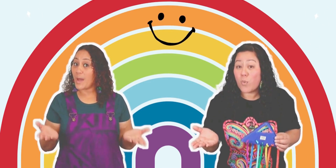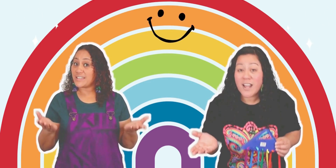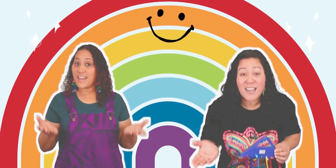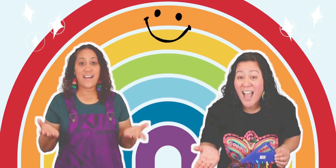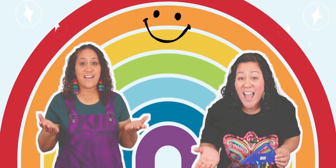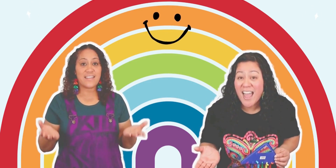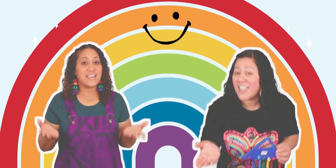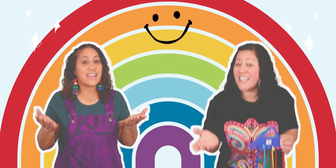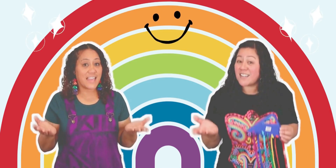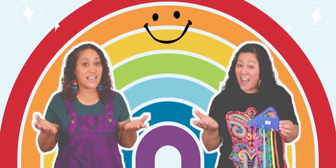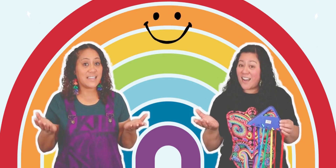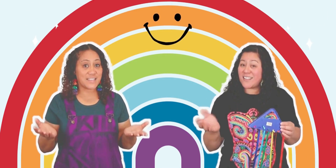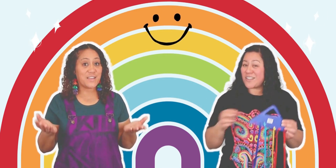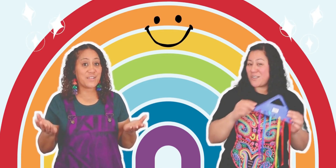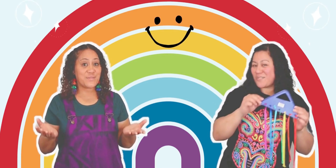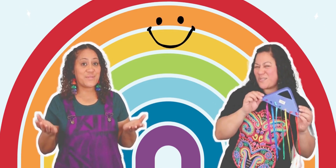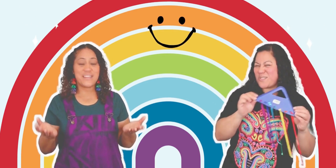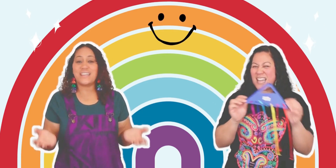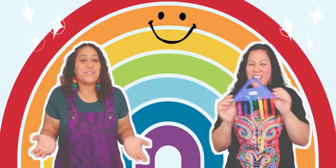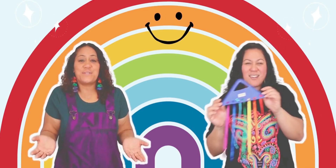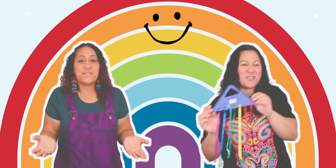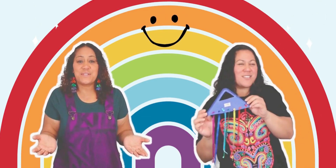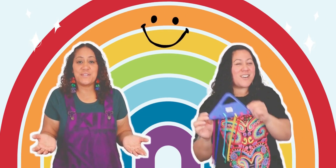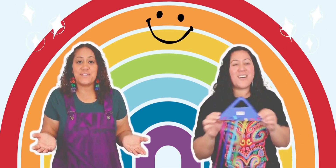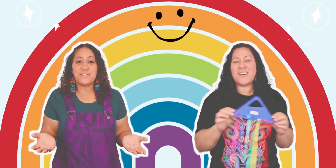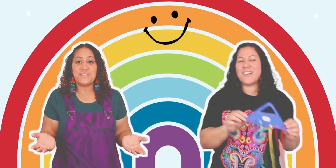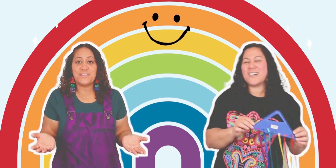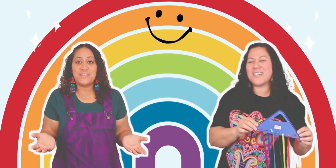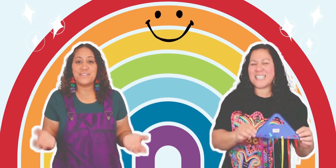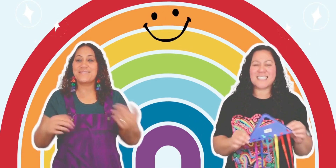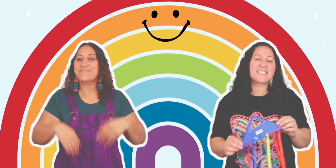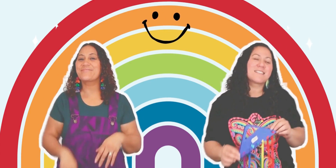What are the colors of Uenuku?